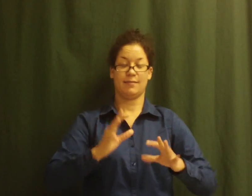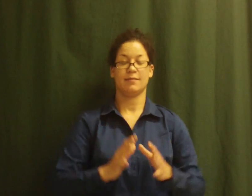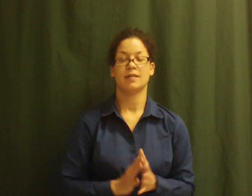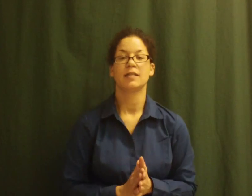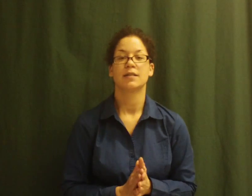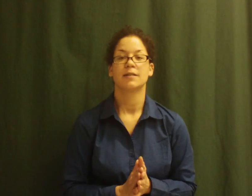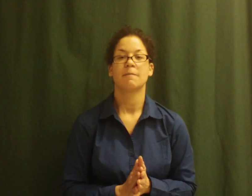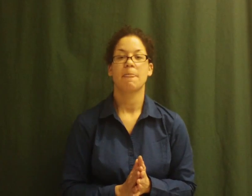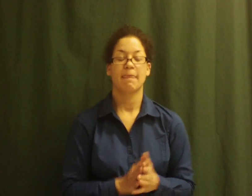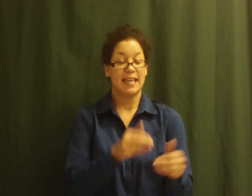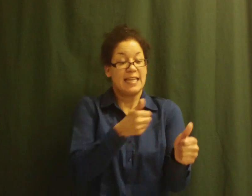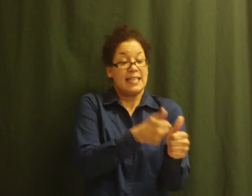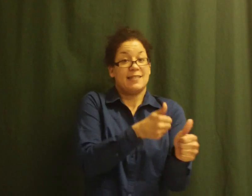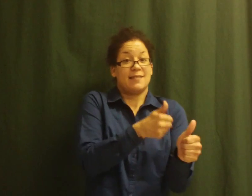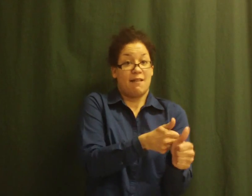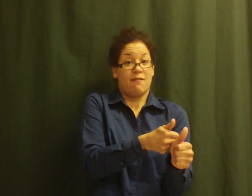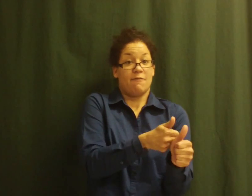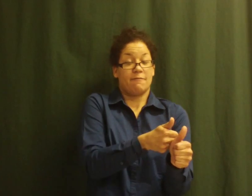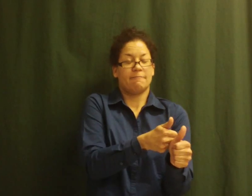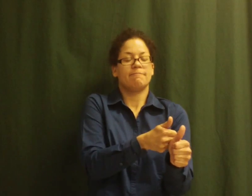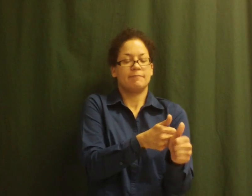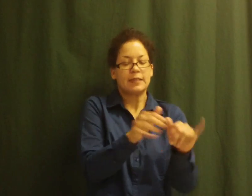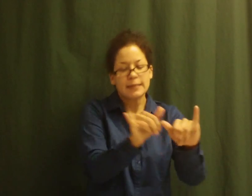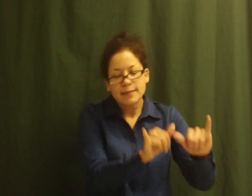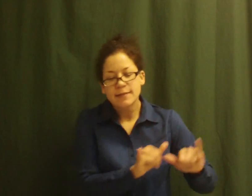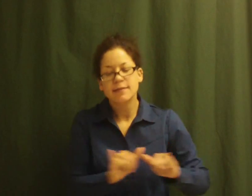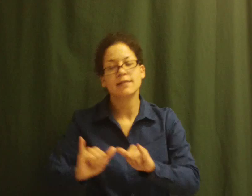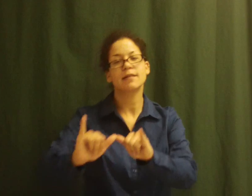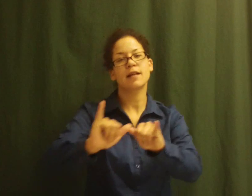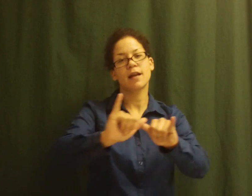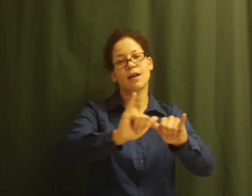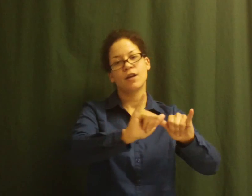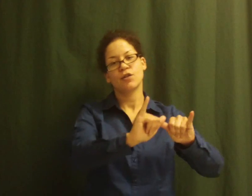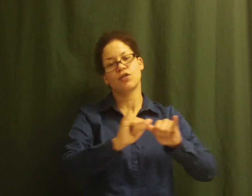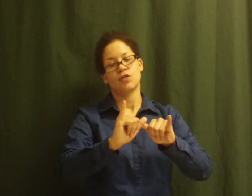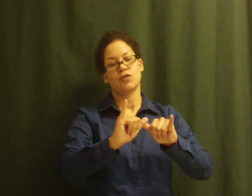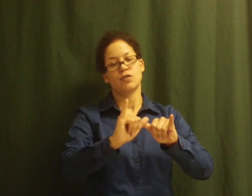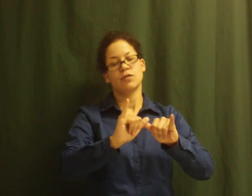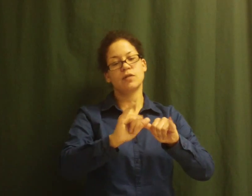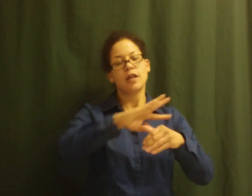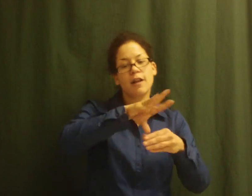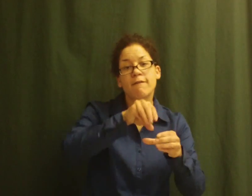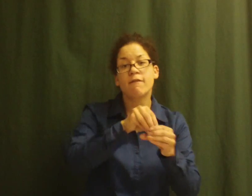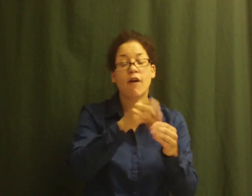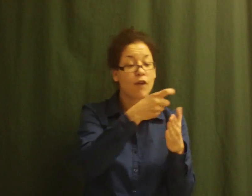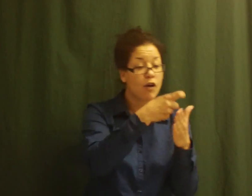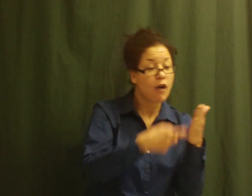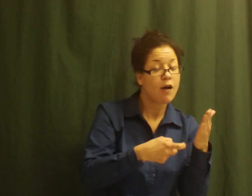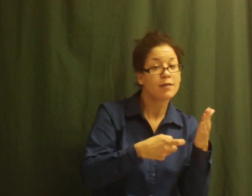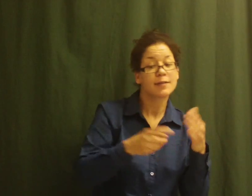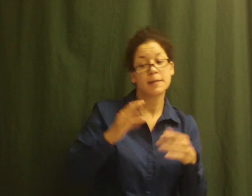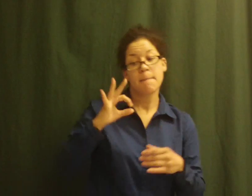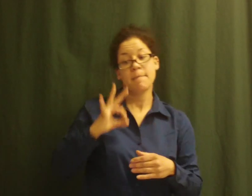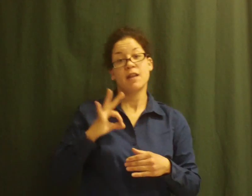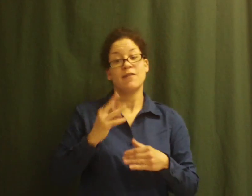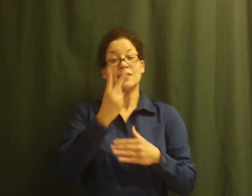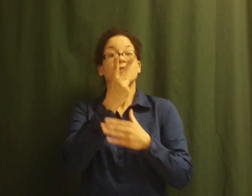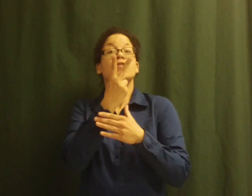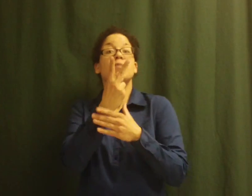This standard concerns how the costs and benefits of an action or a